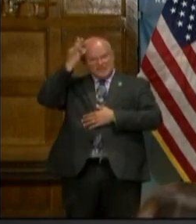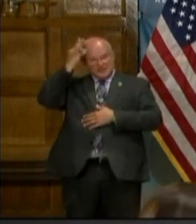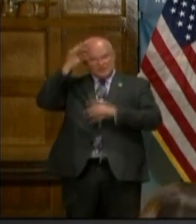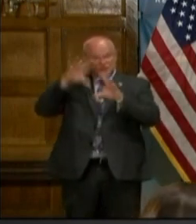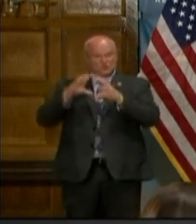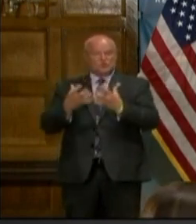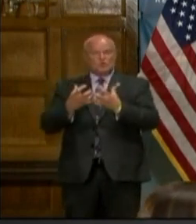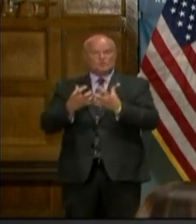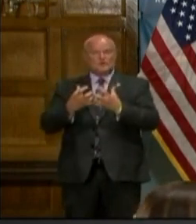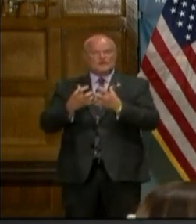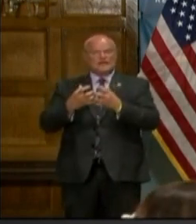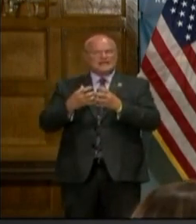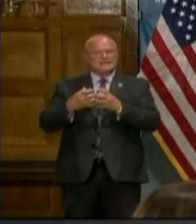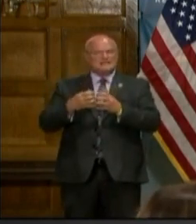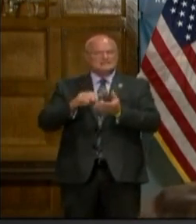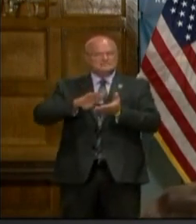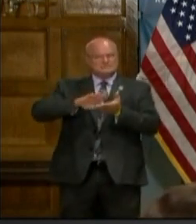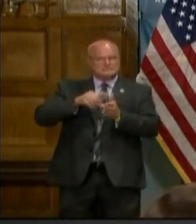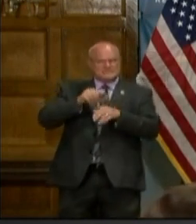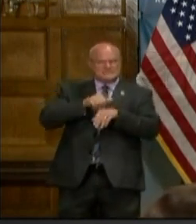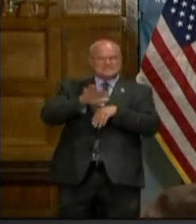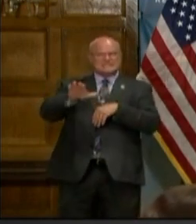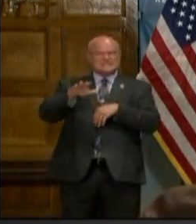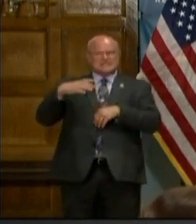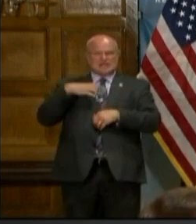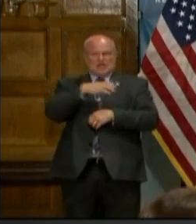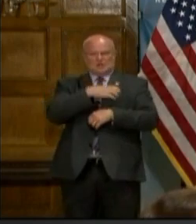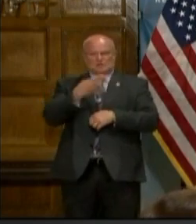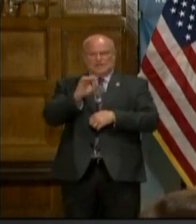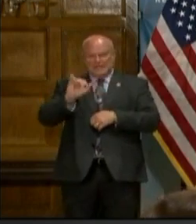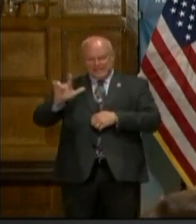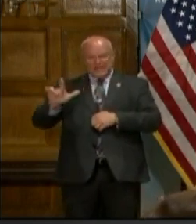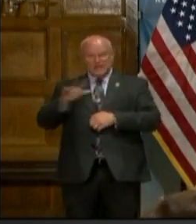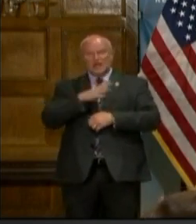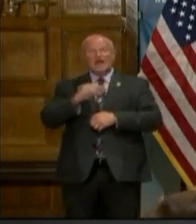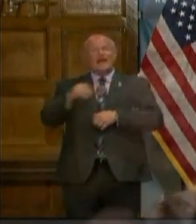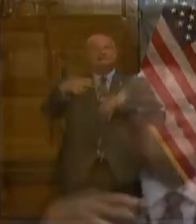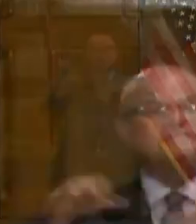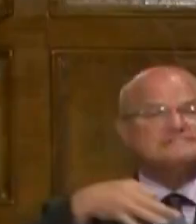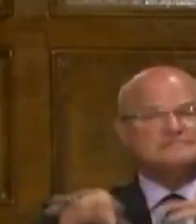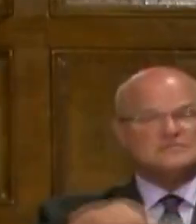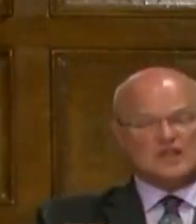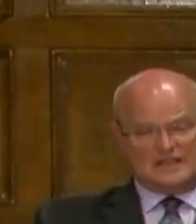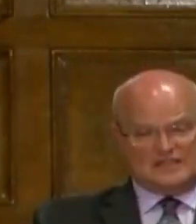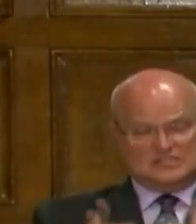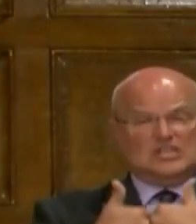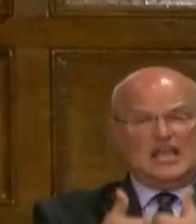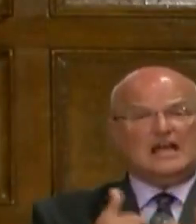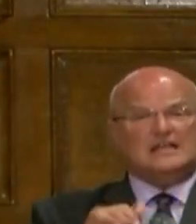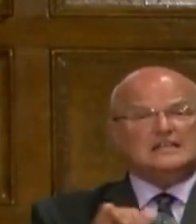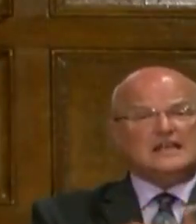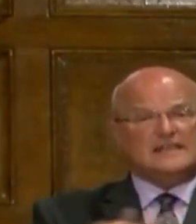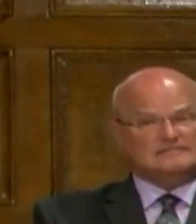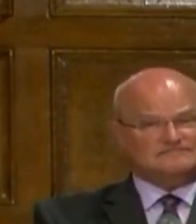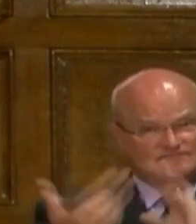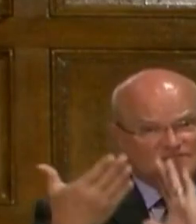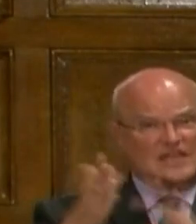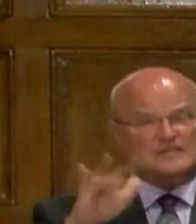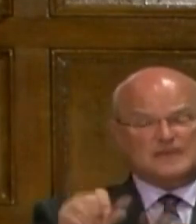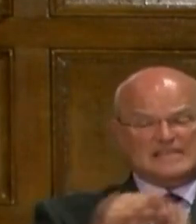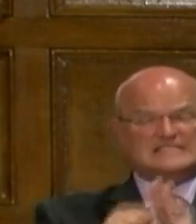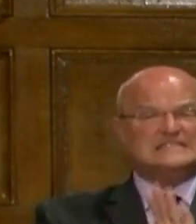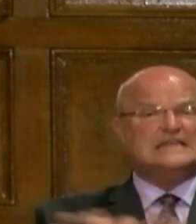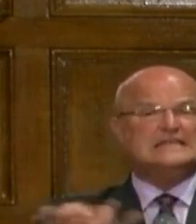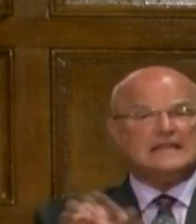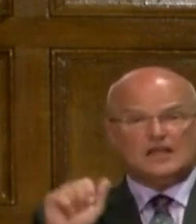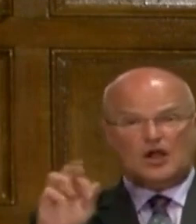It was released, I believe, by Congressman Hill, and it describes the challenge that's faced by states